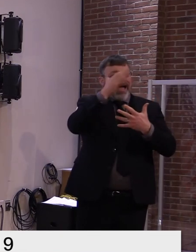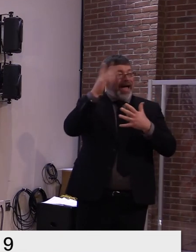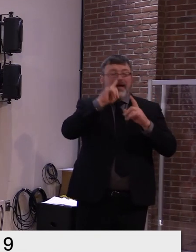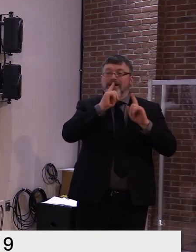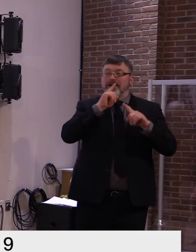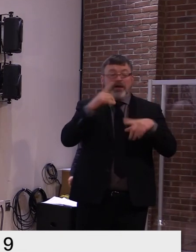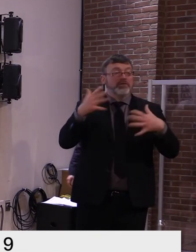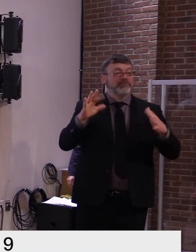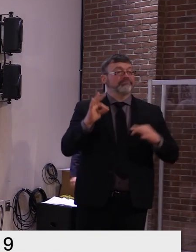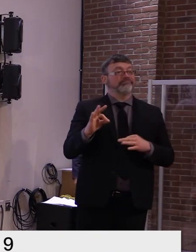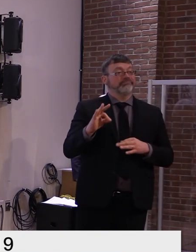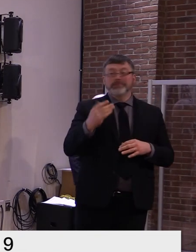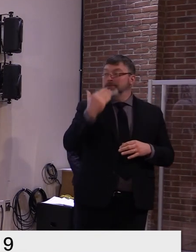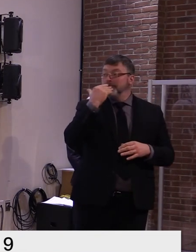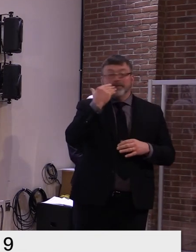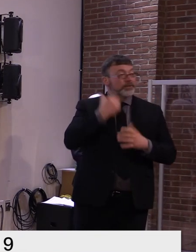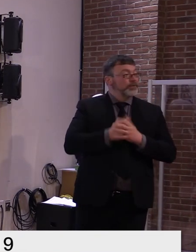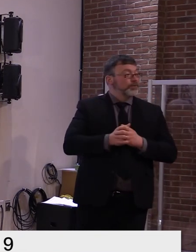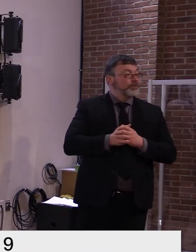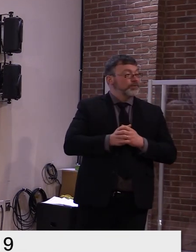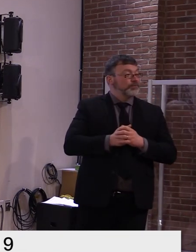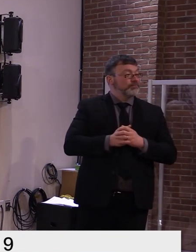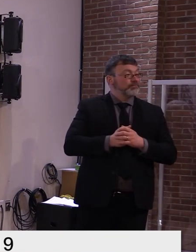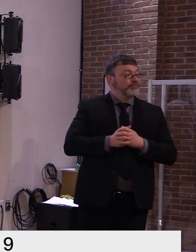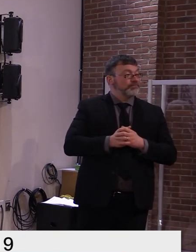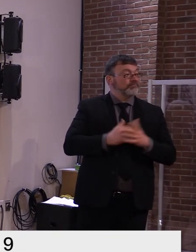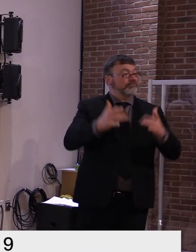Tom. Steve, NEK-TV?